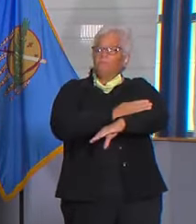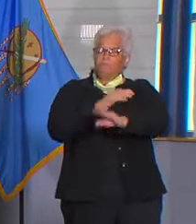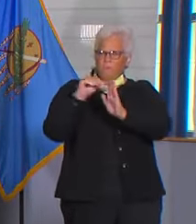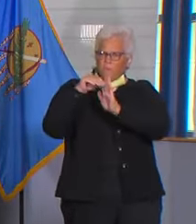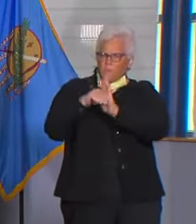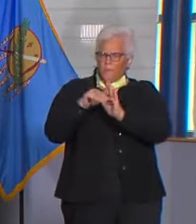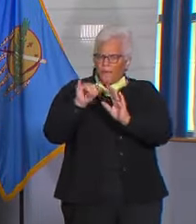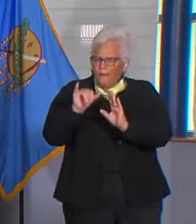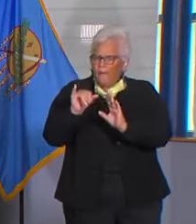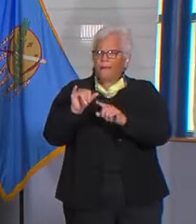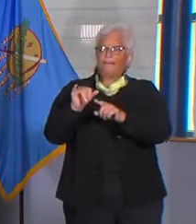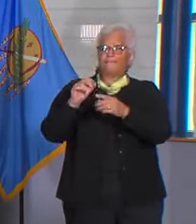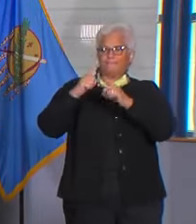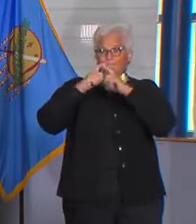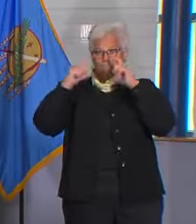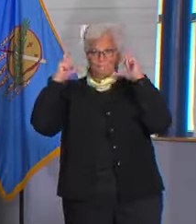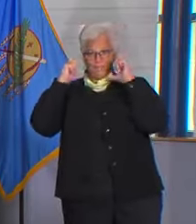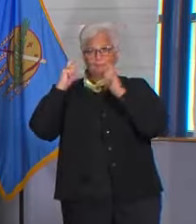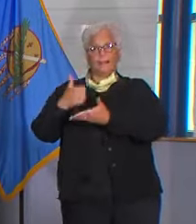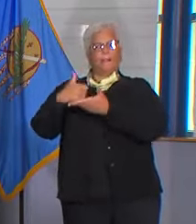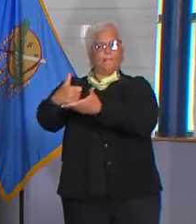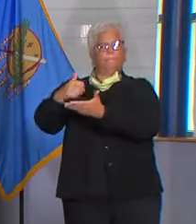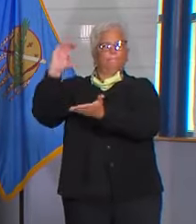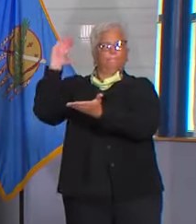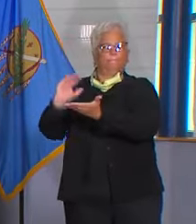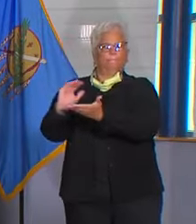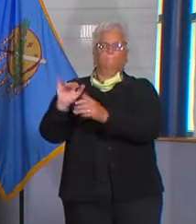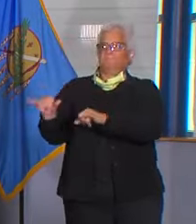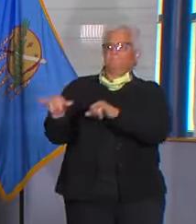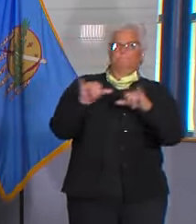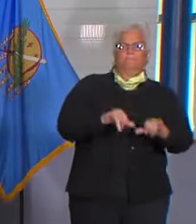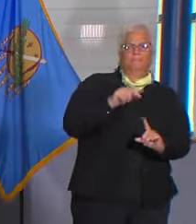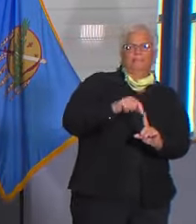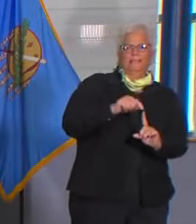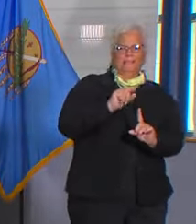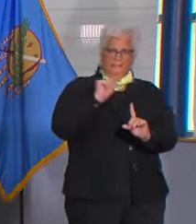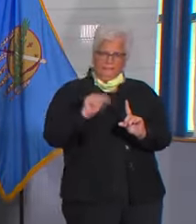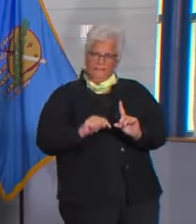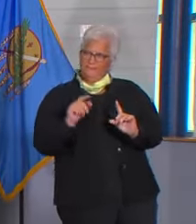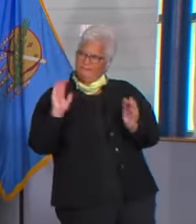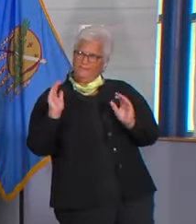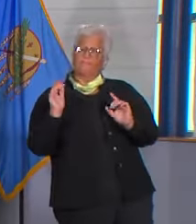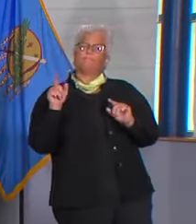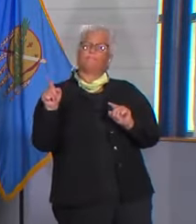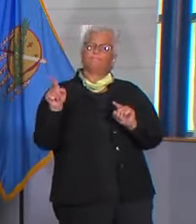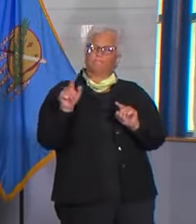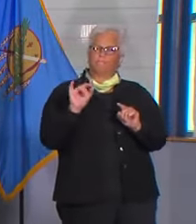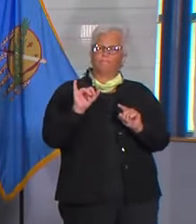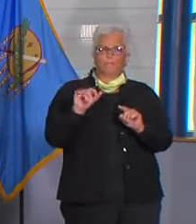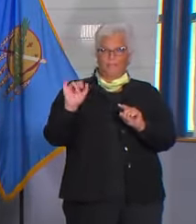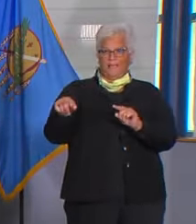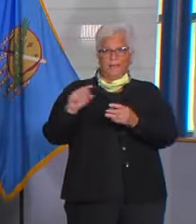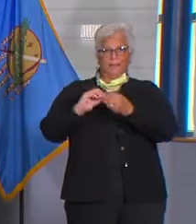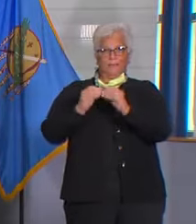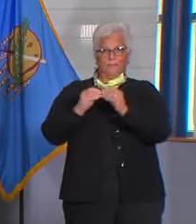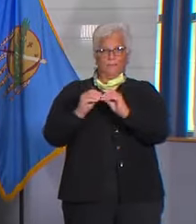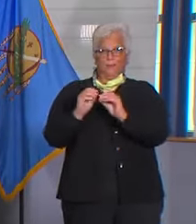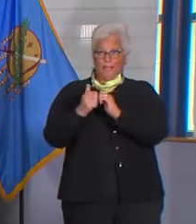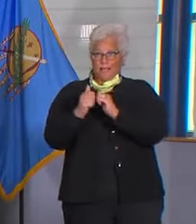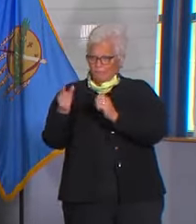cities without. And the data shows that cases are slowing in cities with mask mandate. And together as a county, we can all do